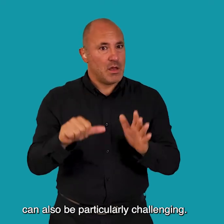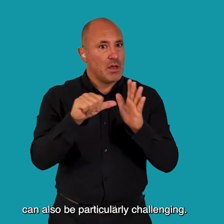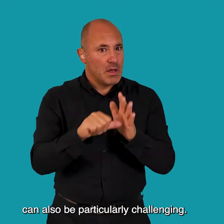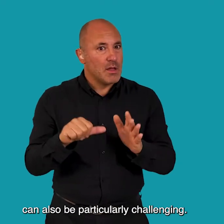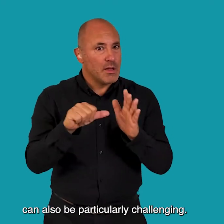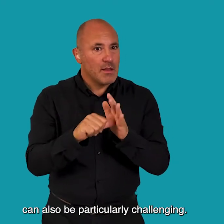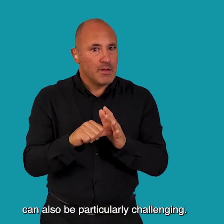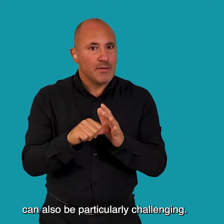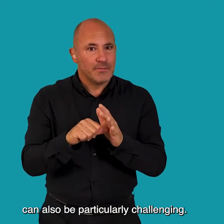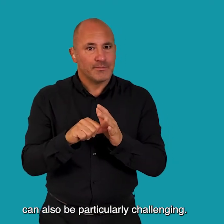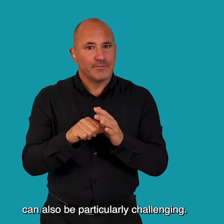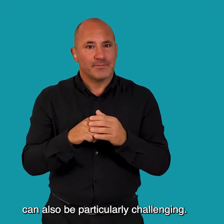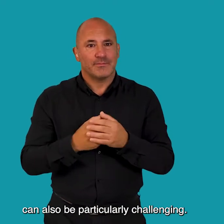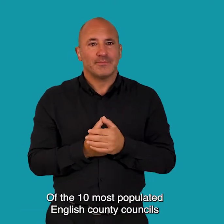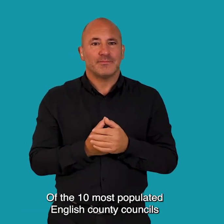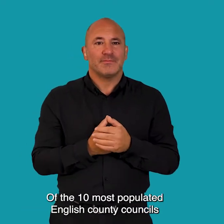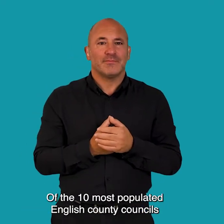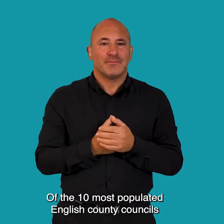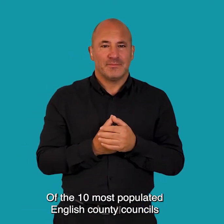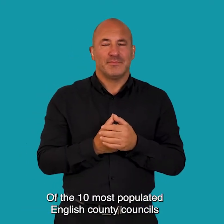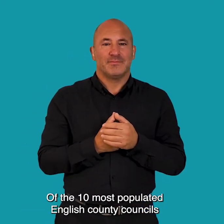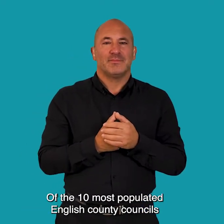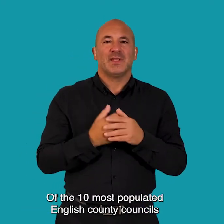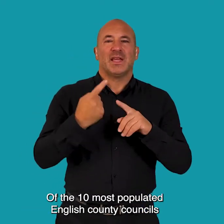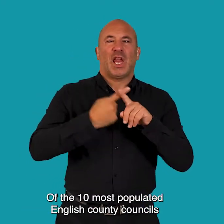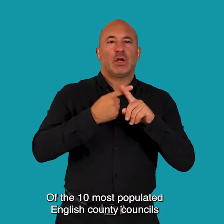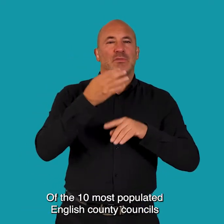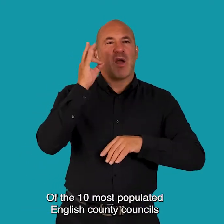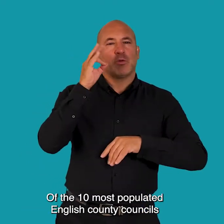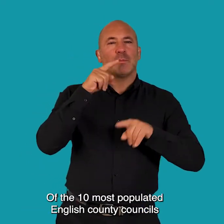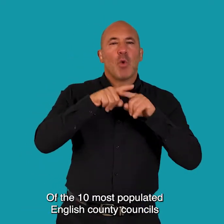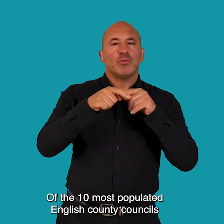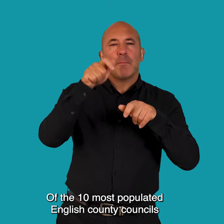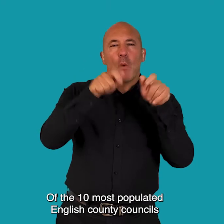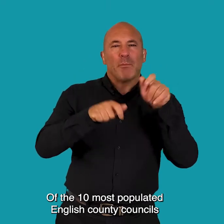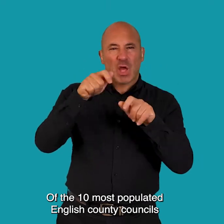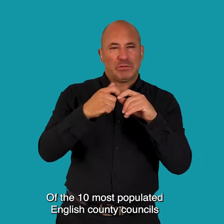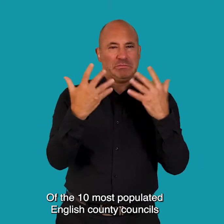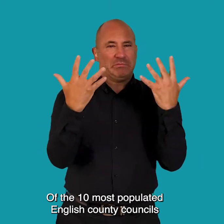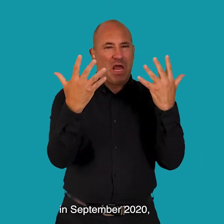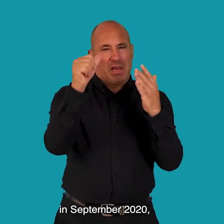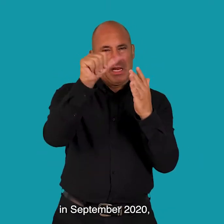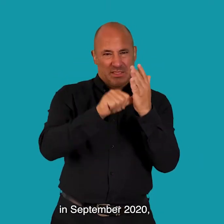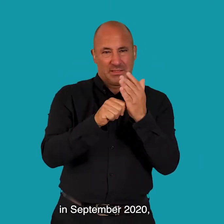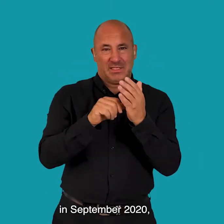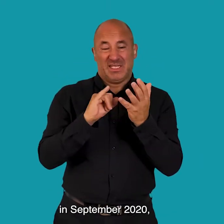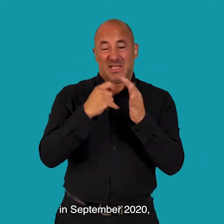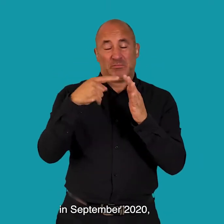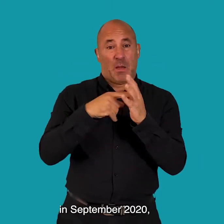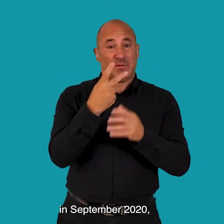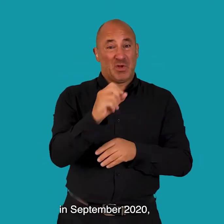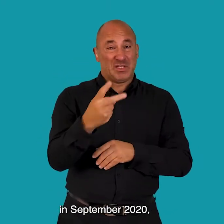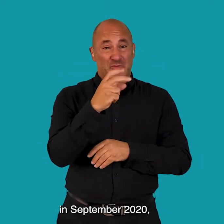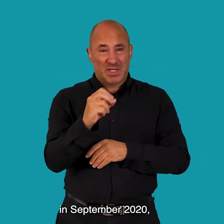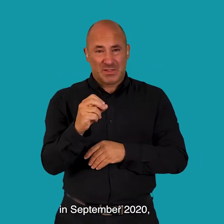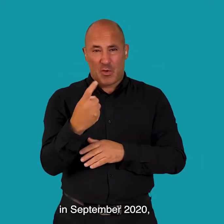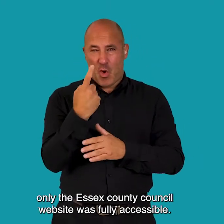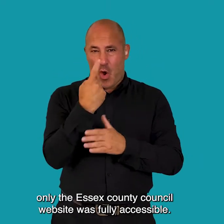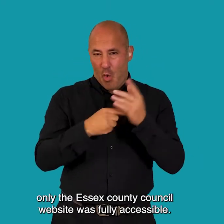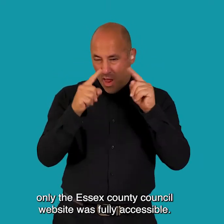particularly challenging. Of the 10 most populated English county councils in September 2020, only the